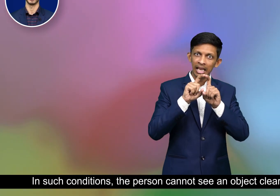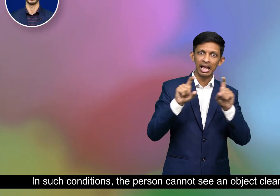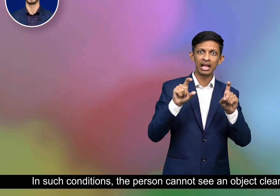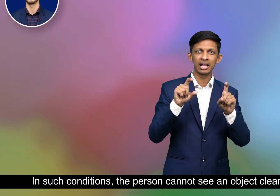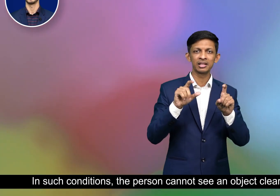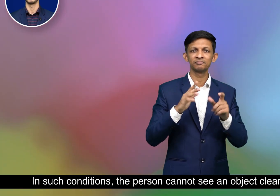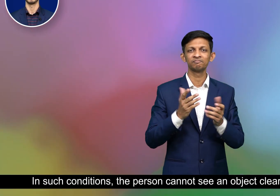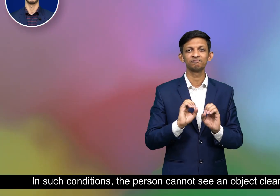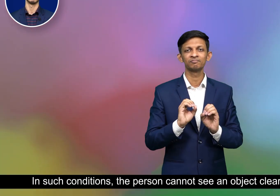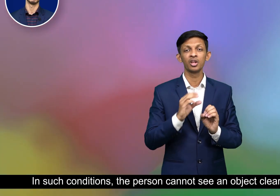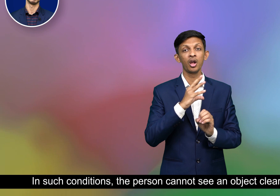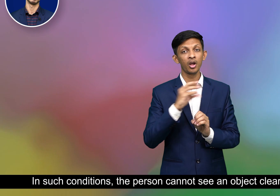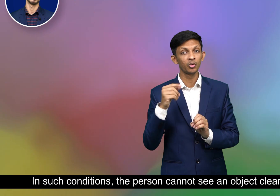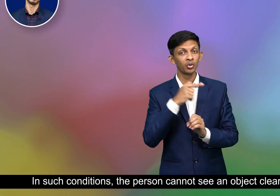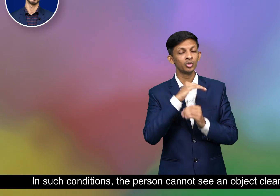comfortably.